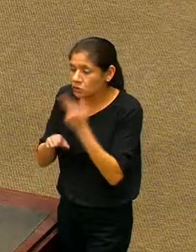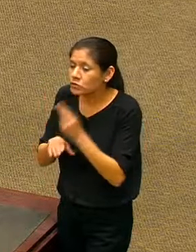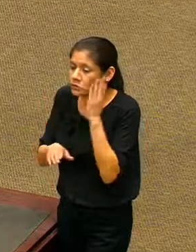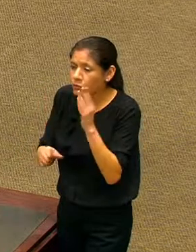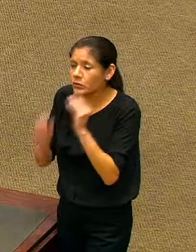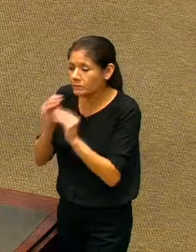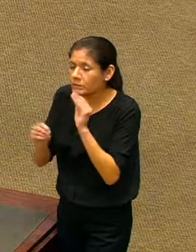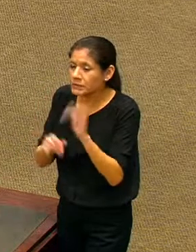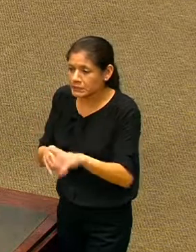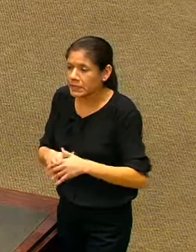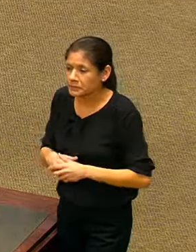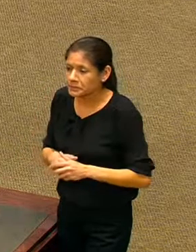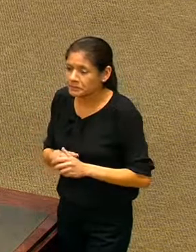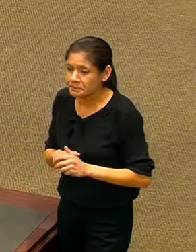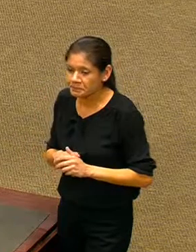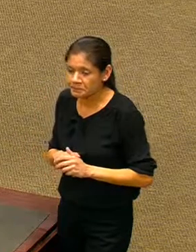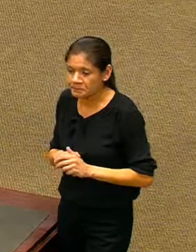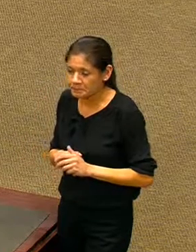fix that.